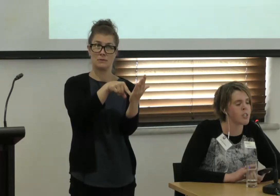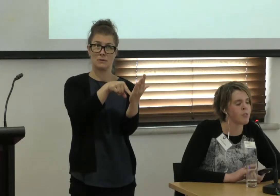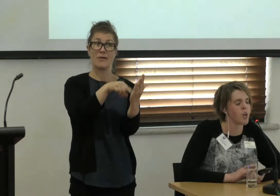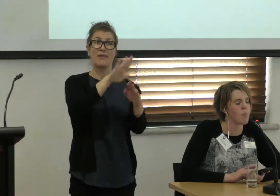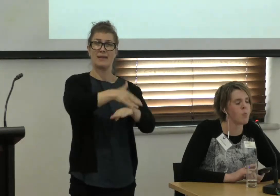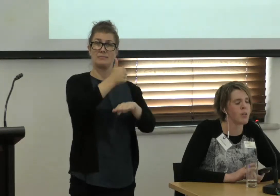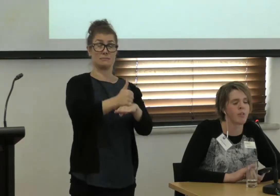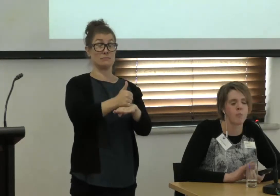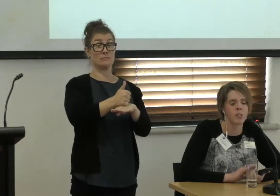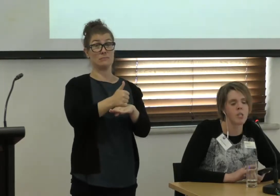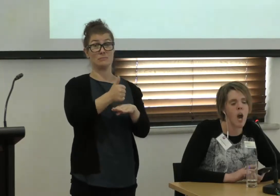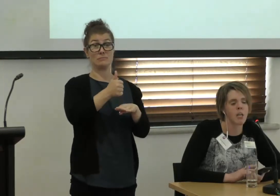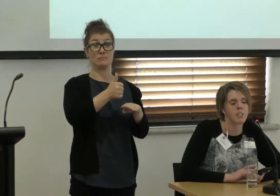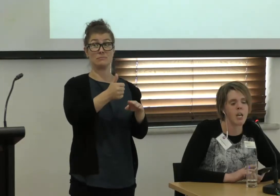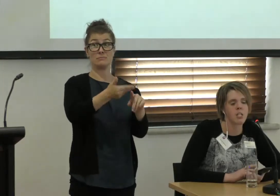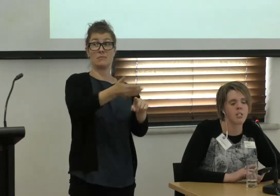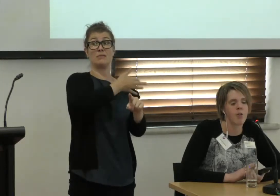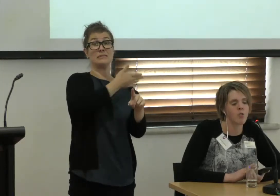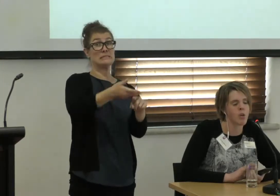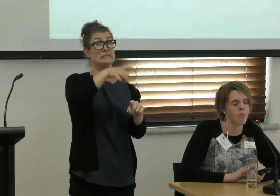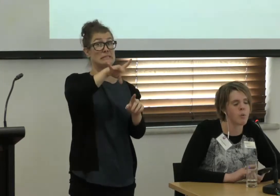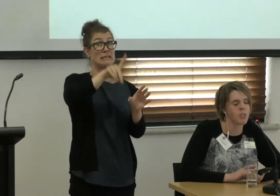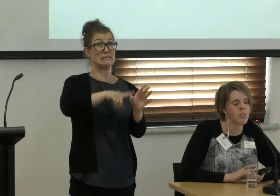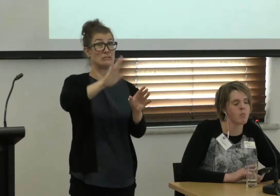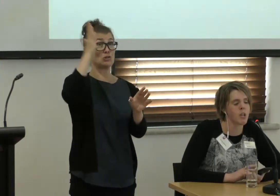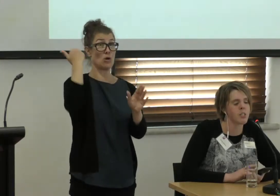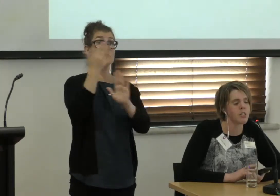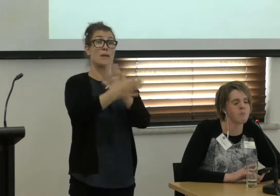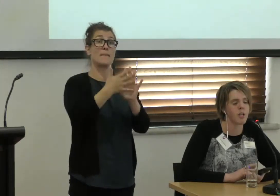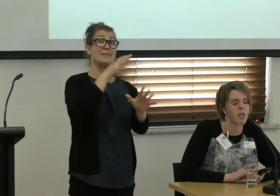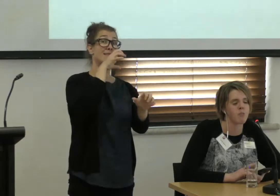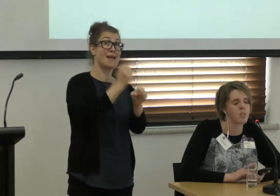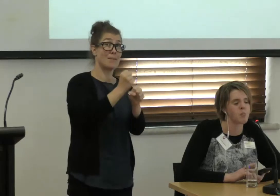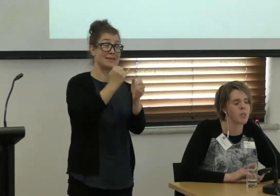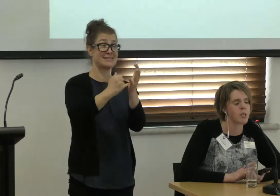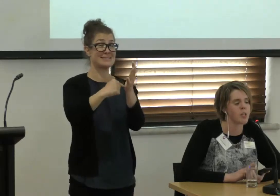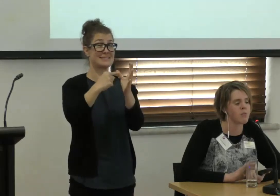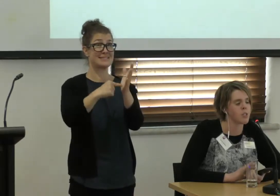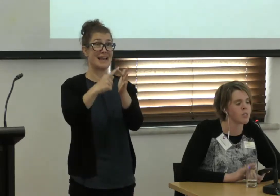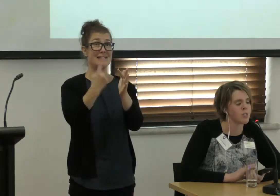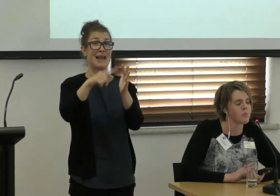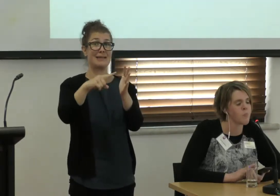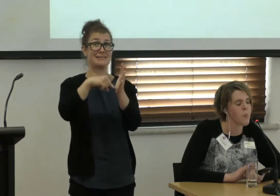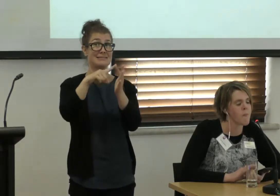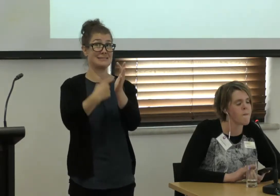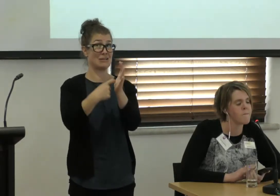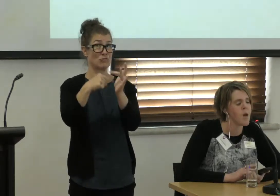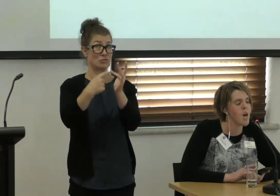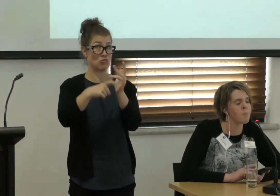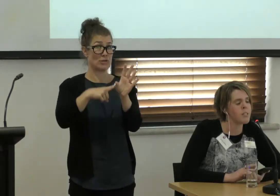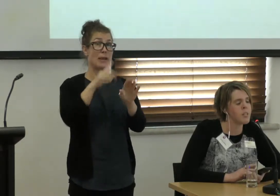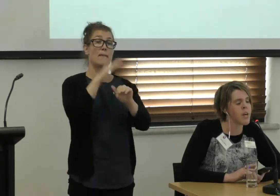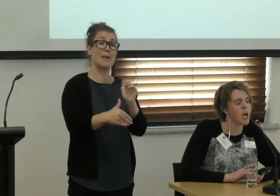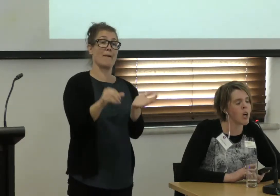obligations for the Commonwealth Government and state and territory governments in relation to funding for disability services.